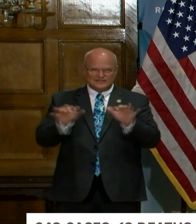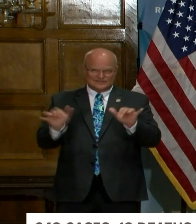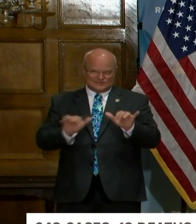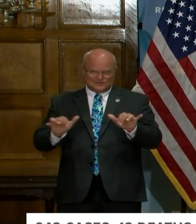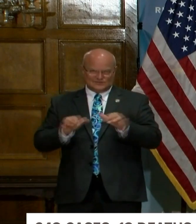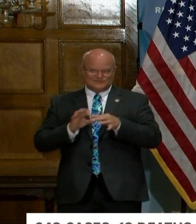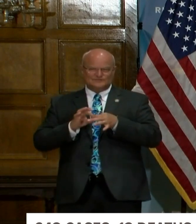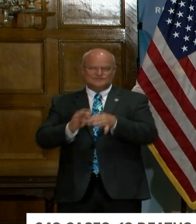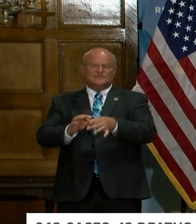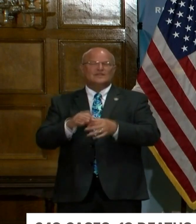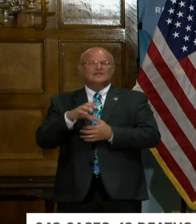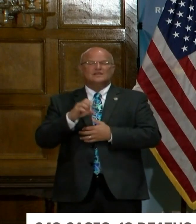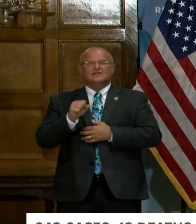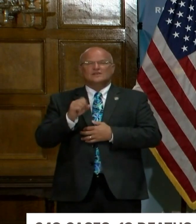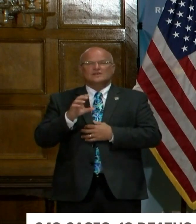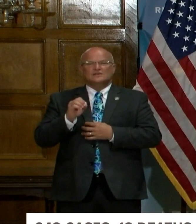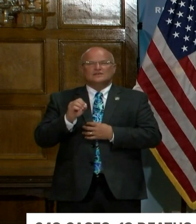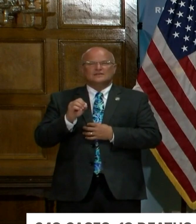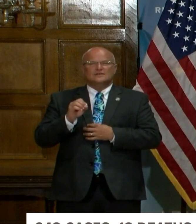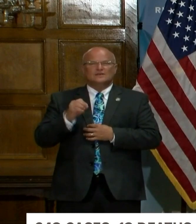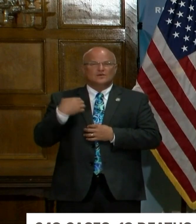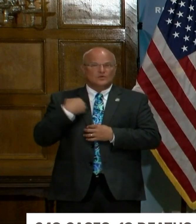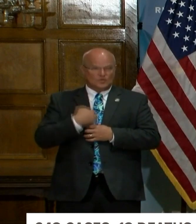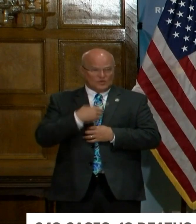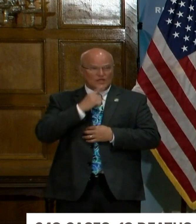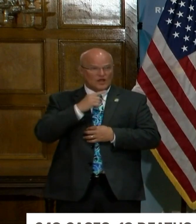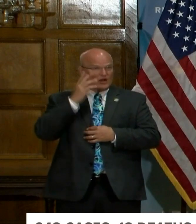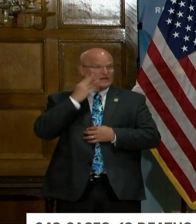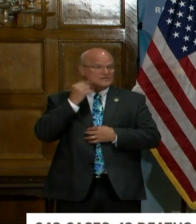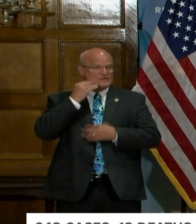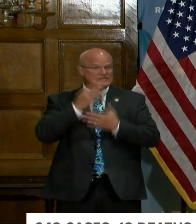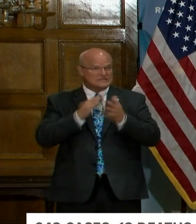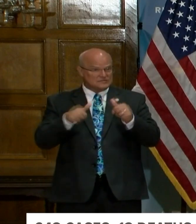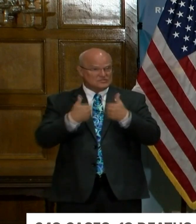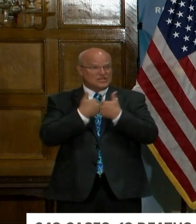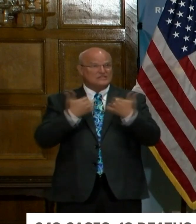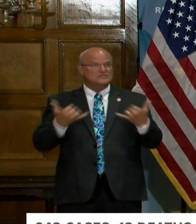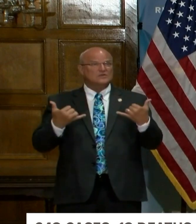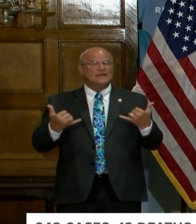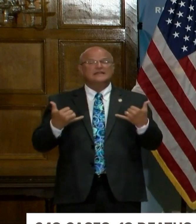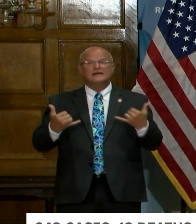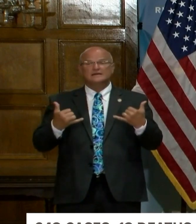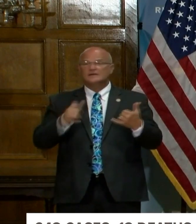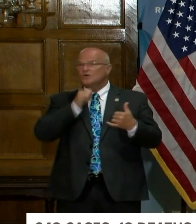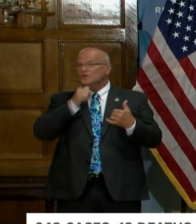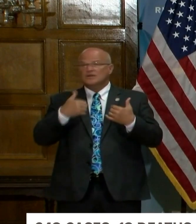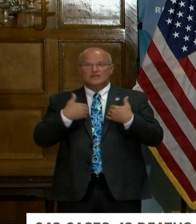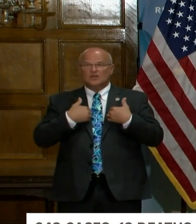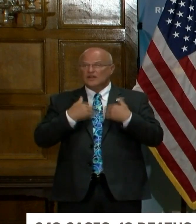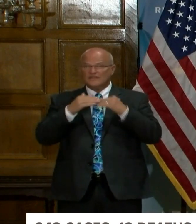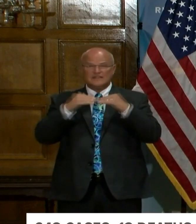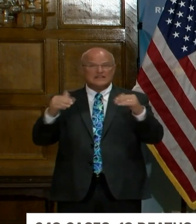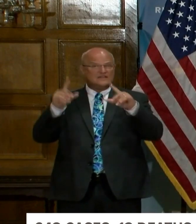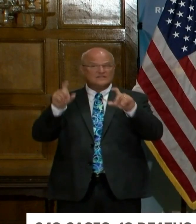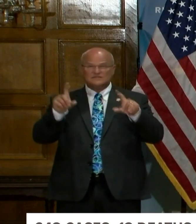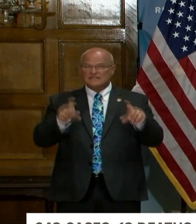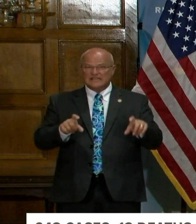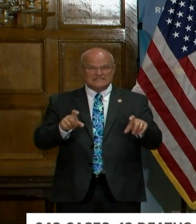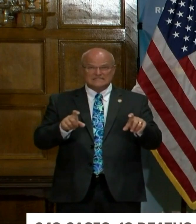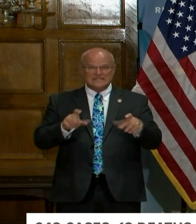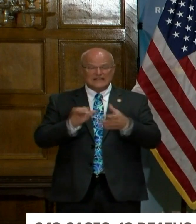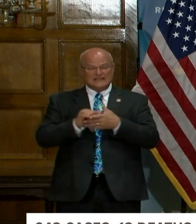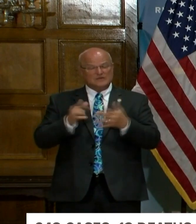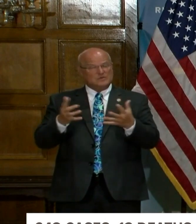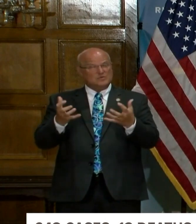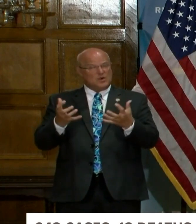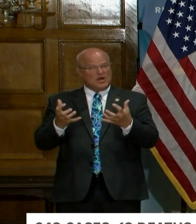tracing. And we are experiencing some challenges right now. We don't have the level of testing that